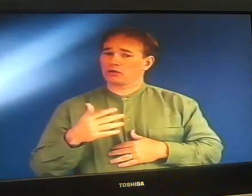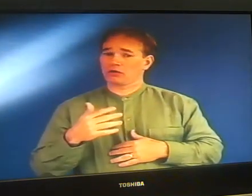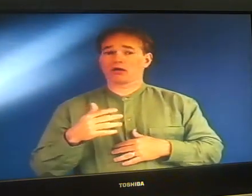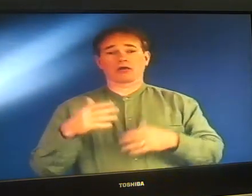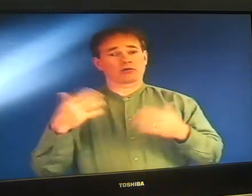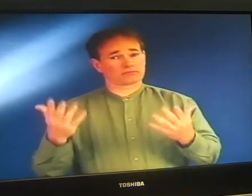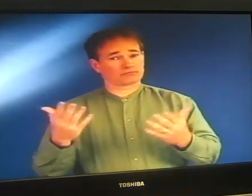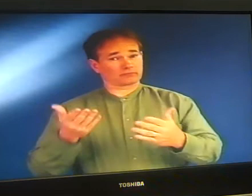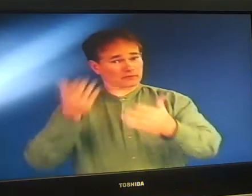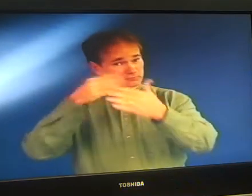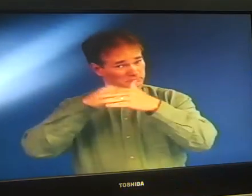ASL.